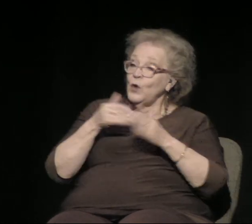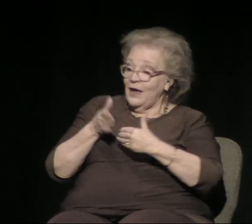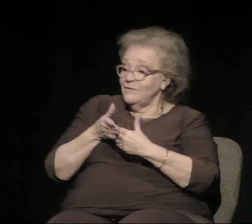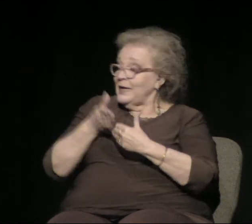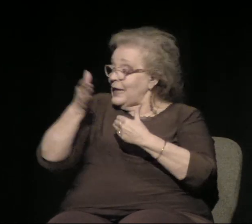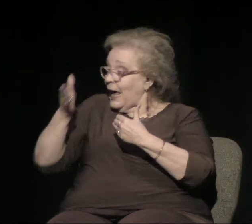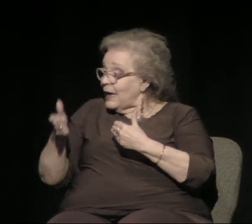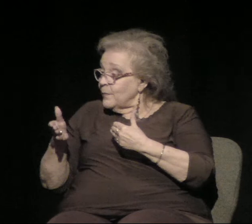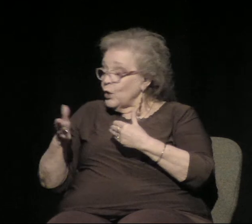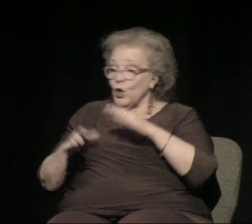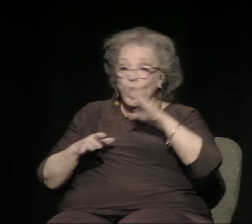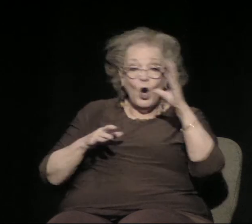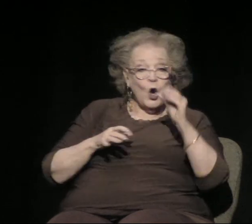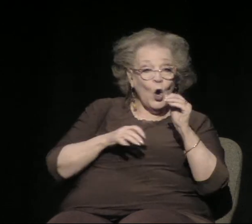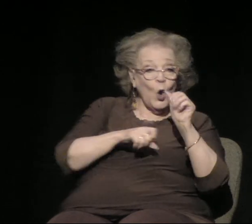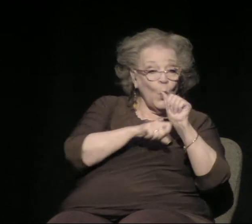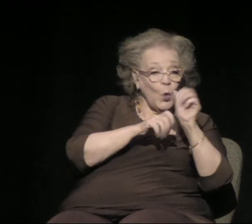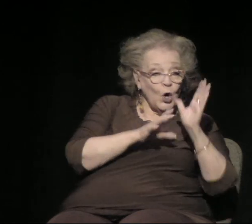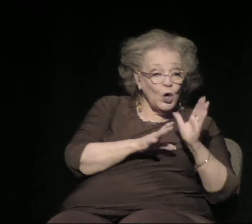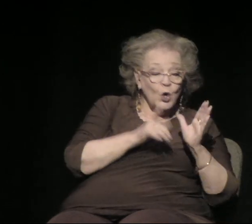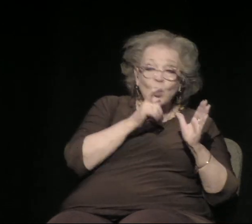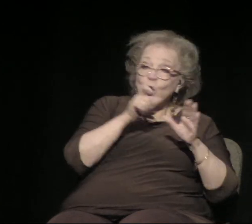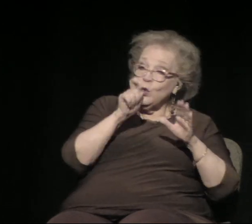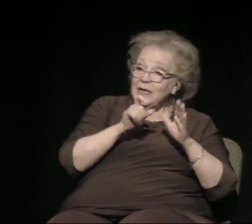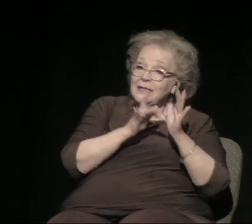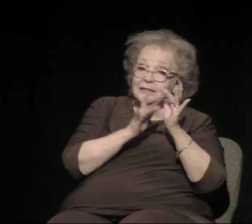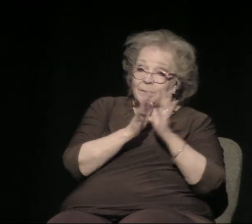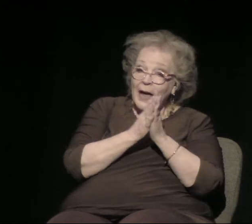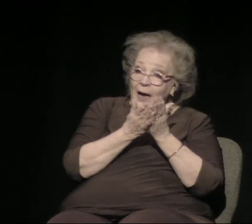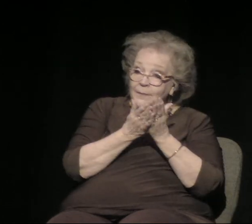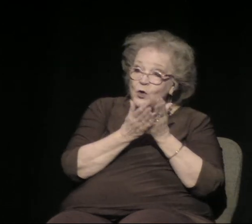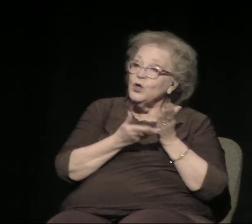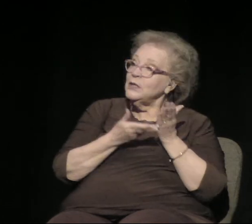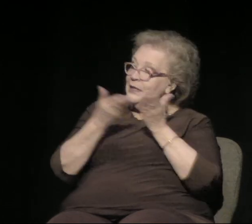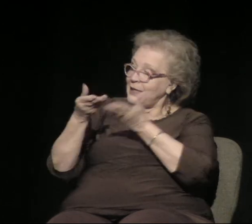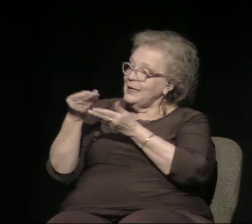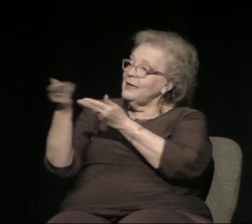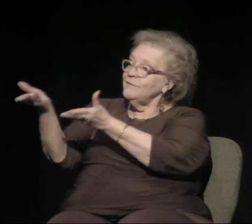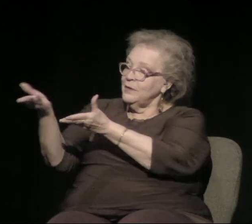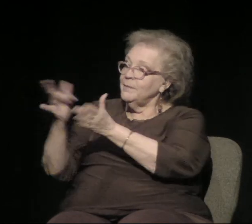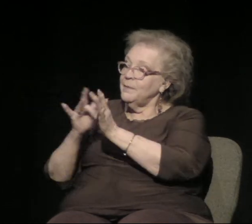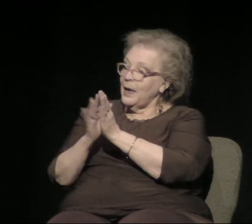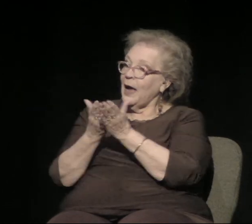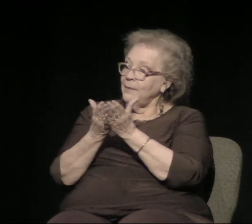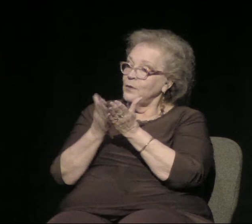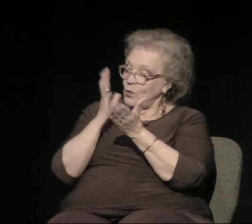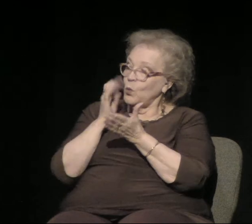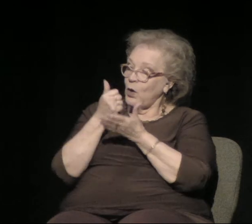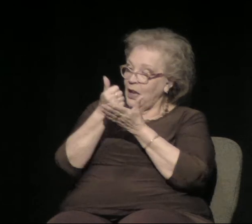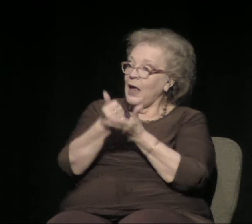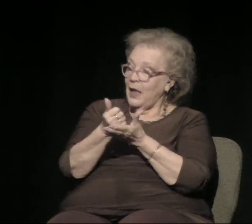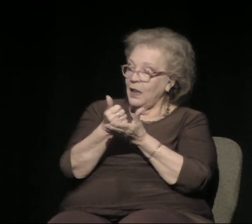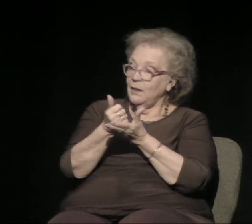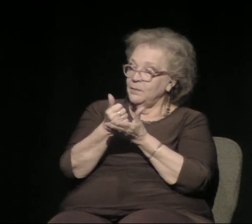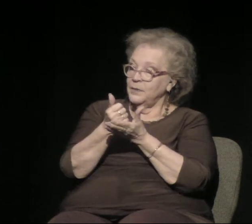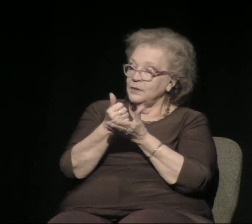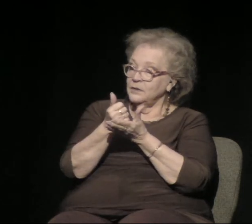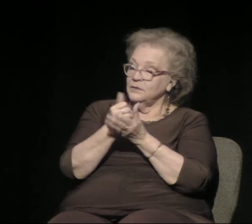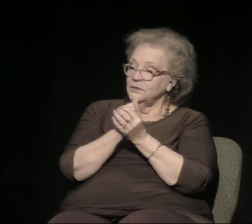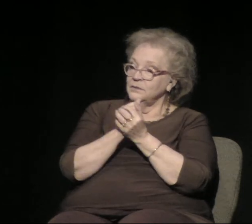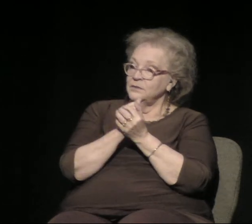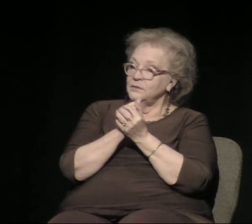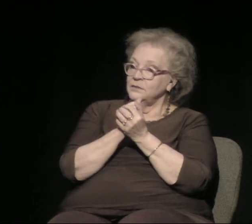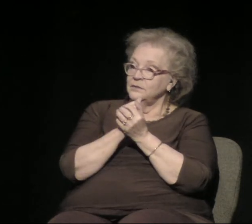a coworker who could use a Bible, take them a Bible and tell them God bless you. Maybe this will help you in life.